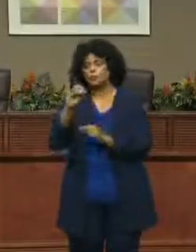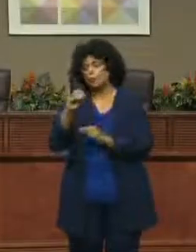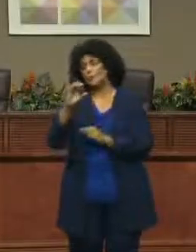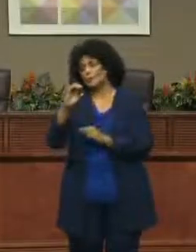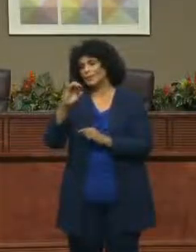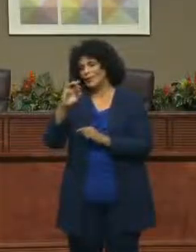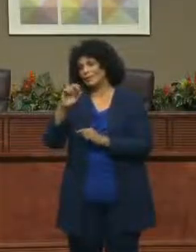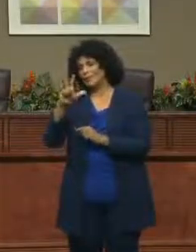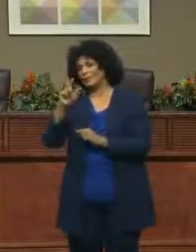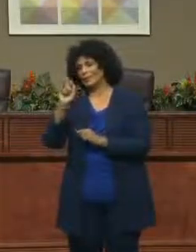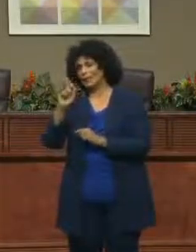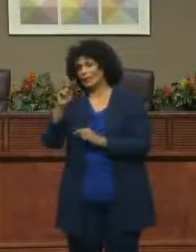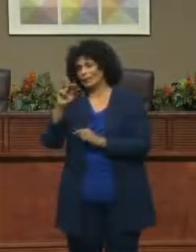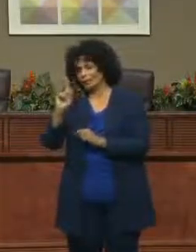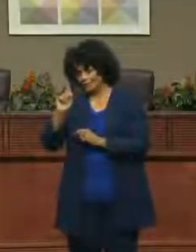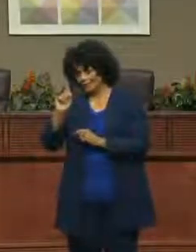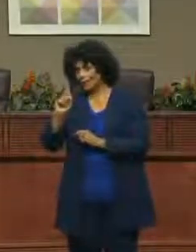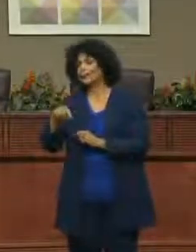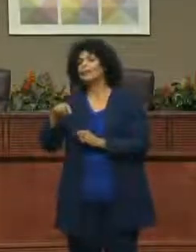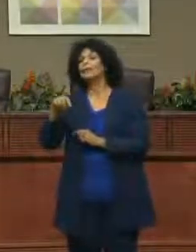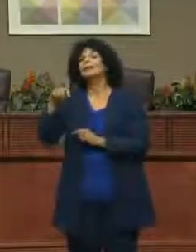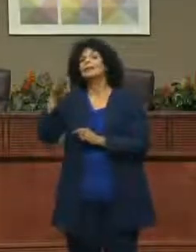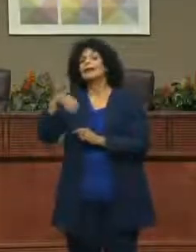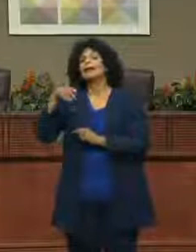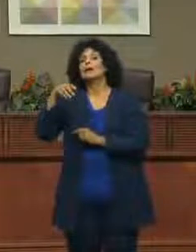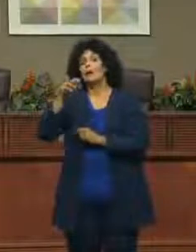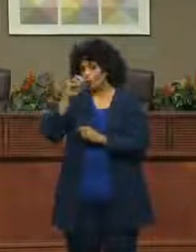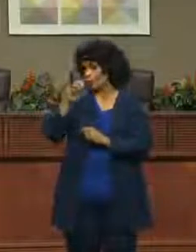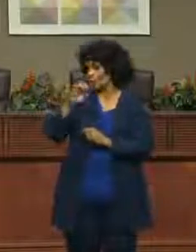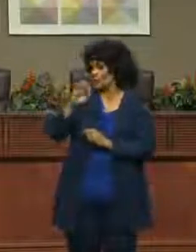ocfl.net PPE,